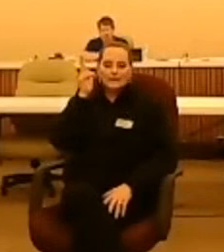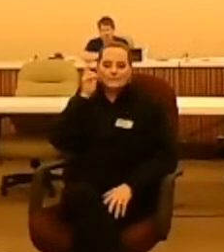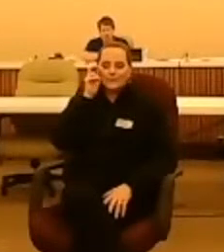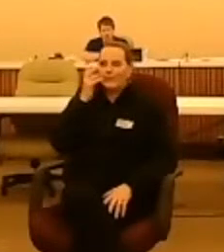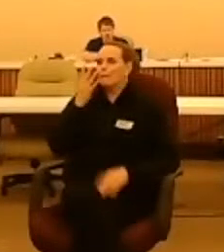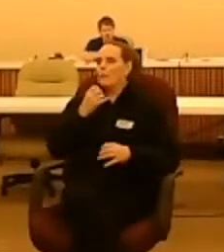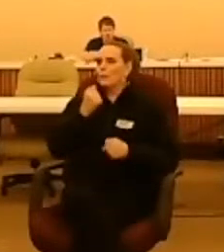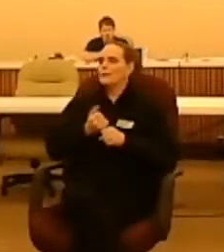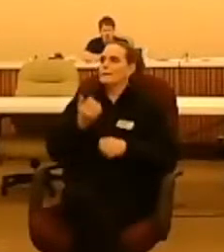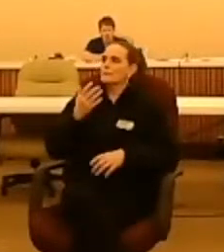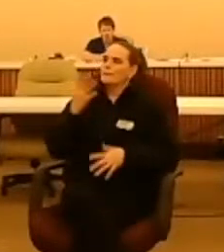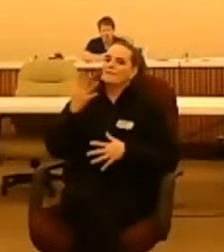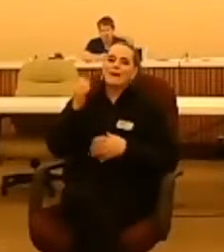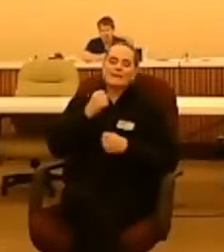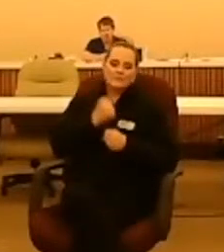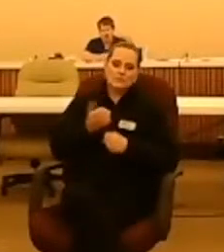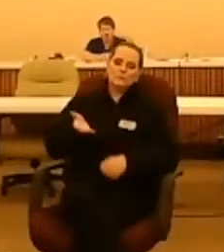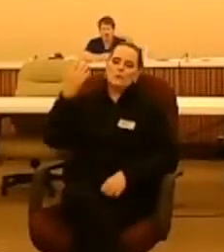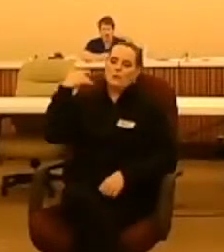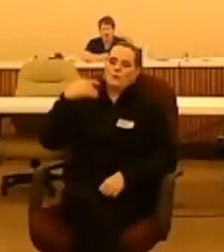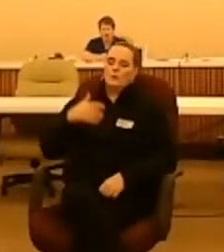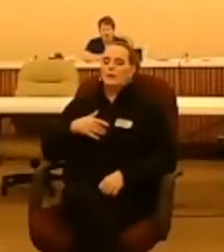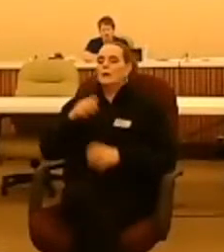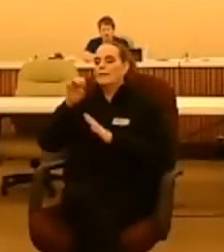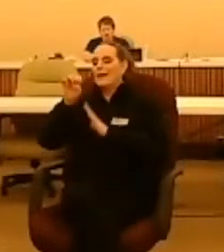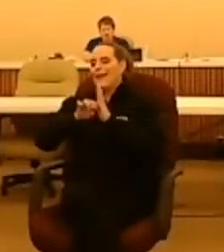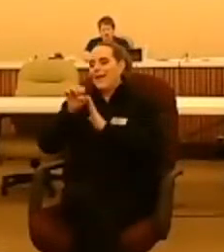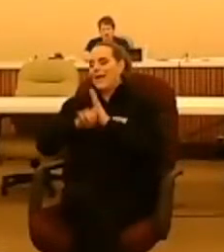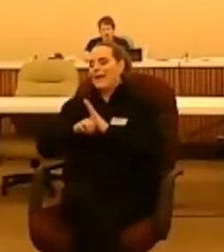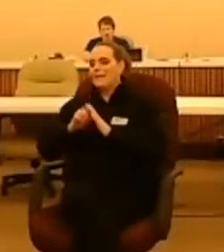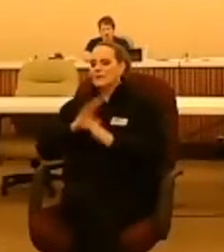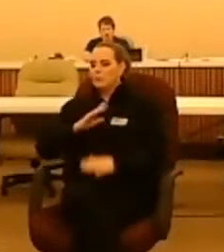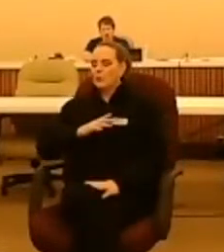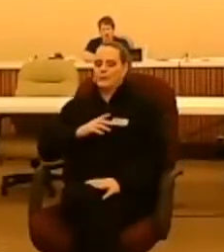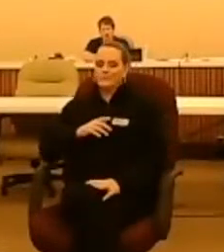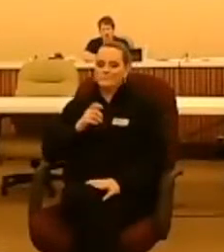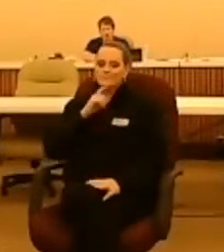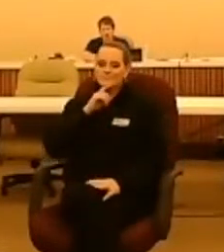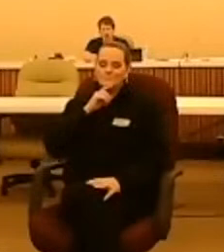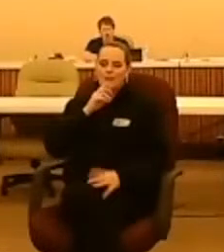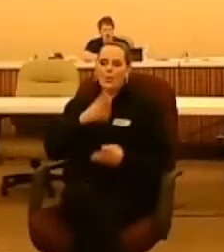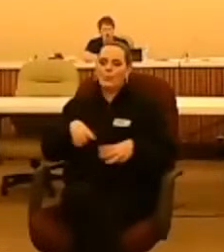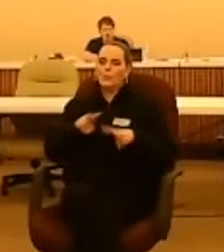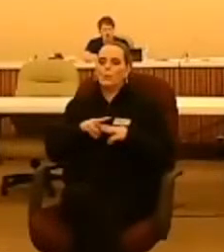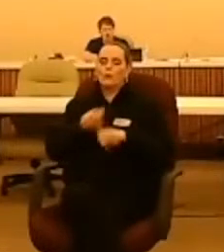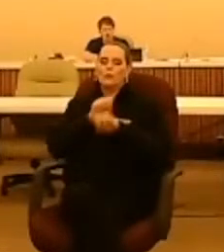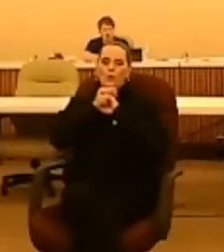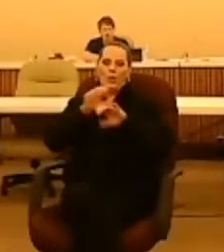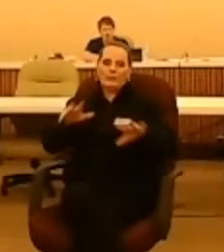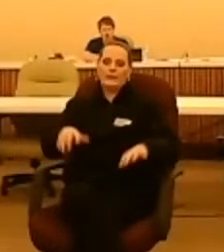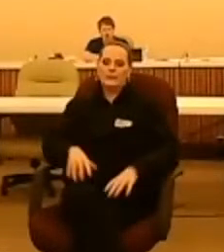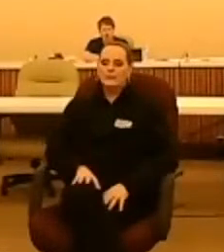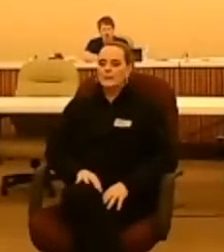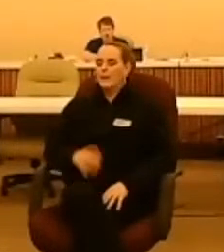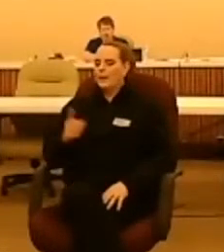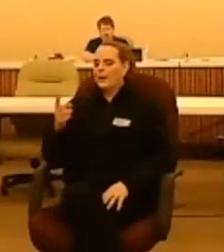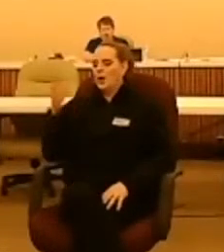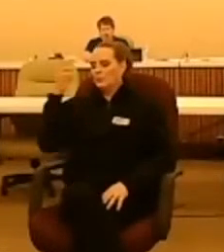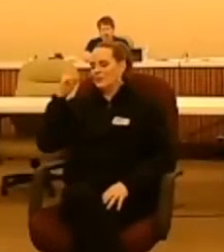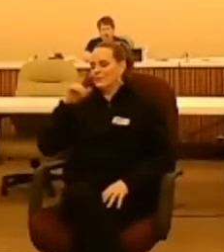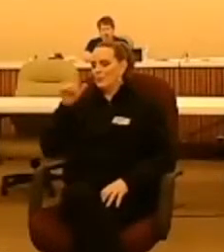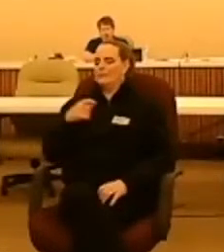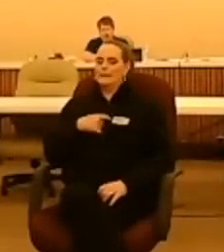4 years ago, 5 years ago. The ethics board is useless because all it can do is tell the town board in